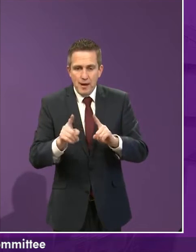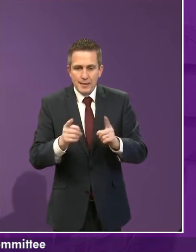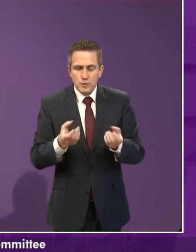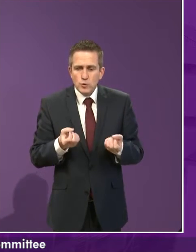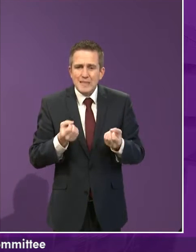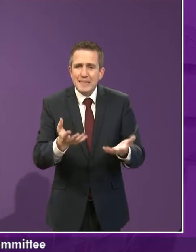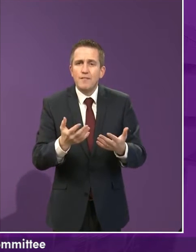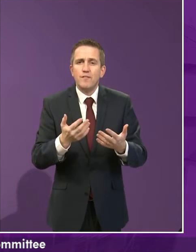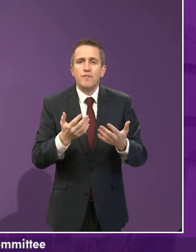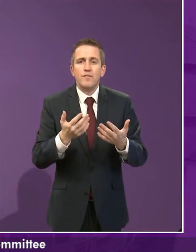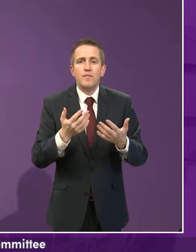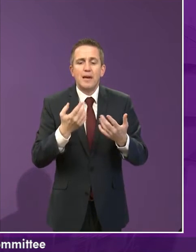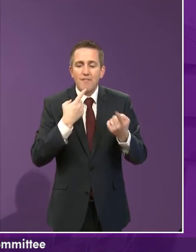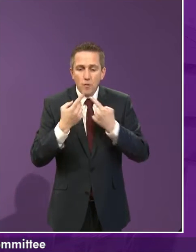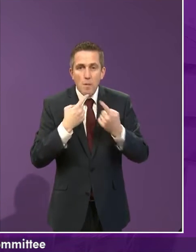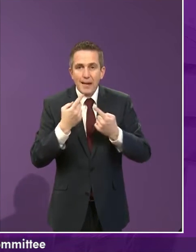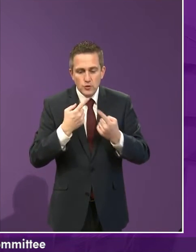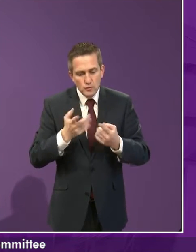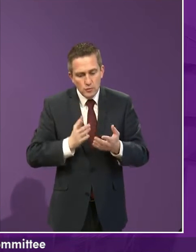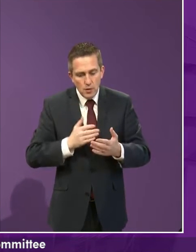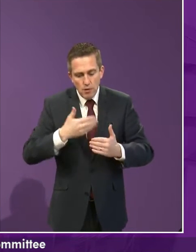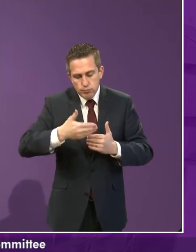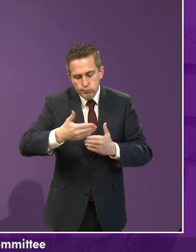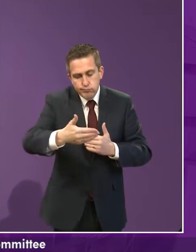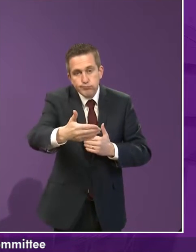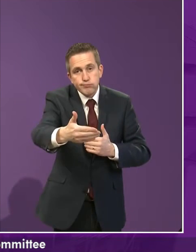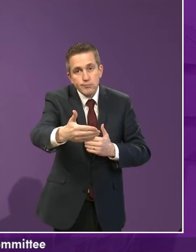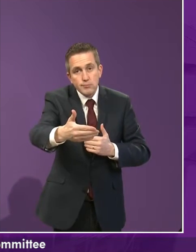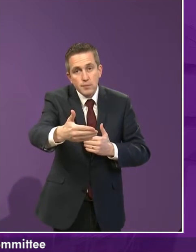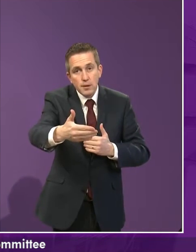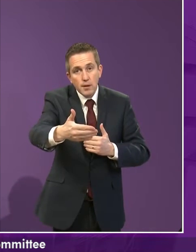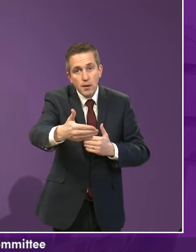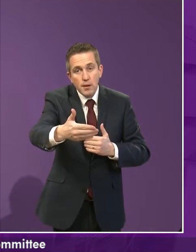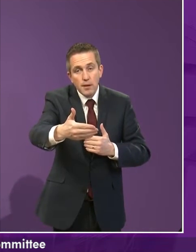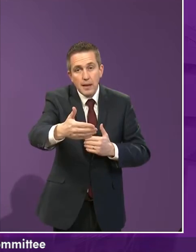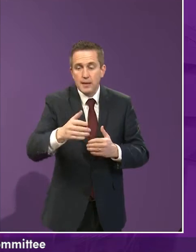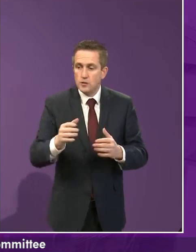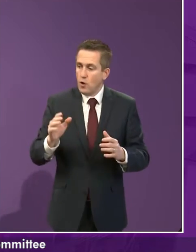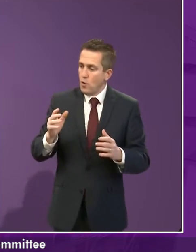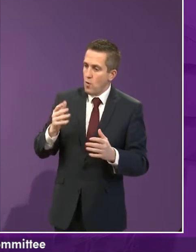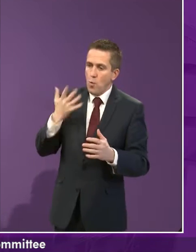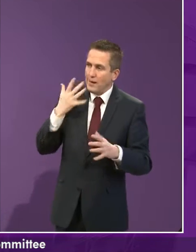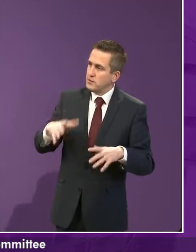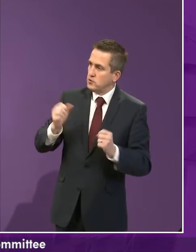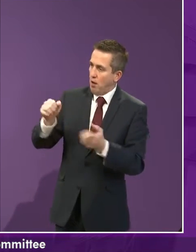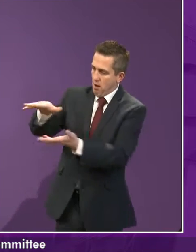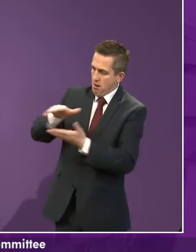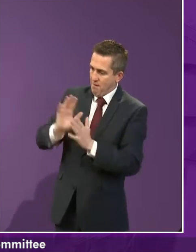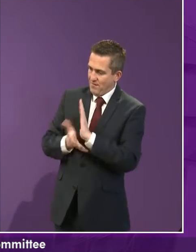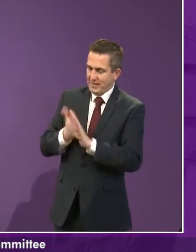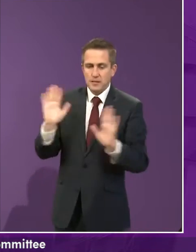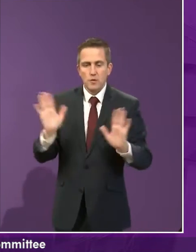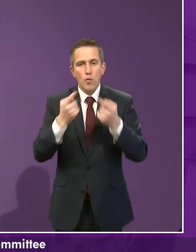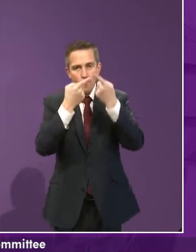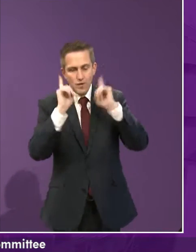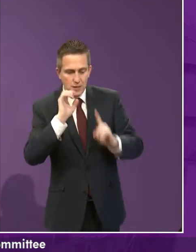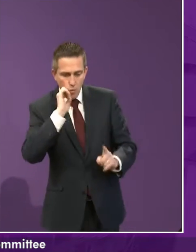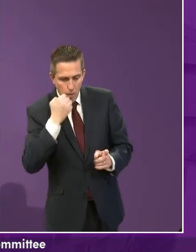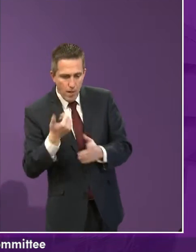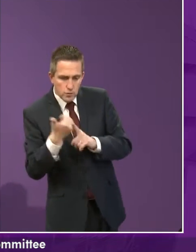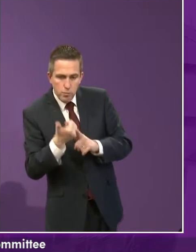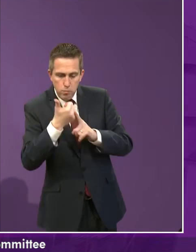pieces of information at multiple points, and not just a single, well, this is your handbook and you can find all the answers